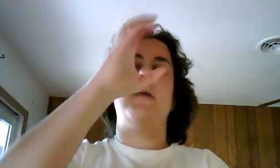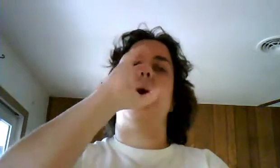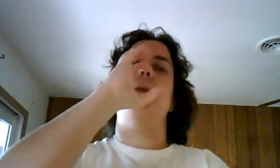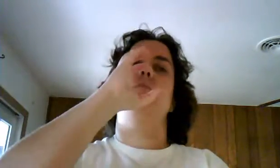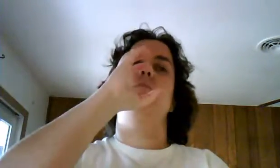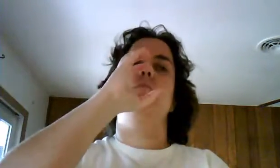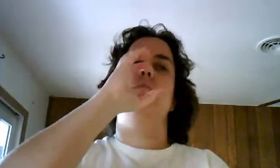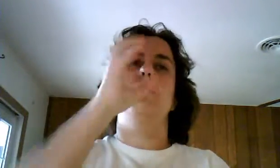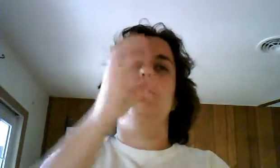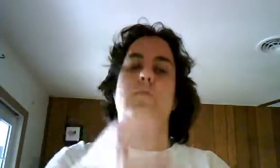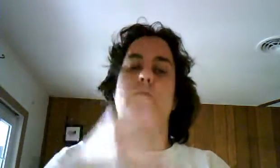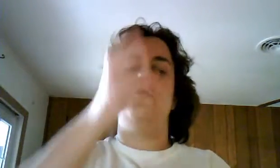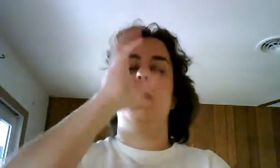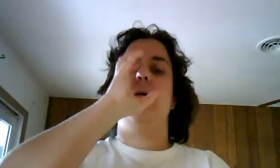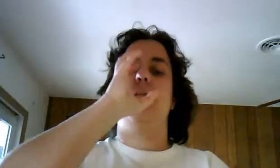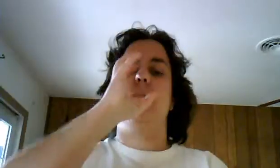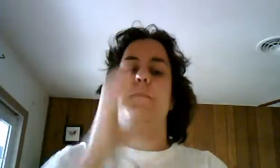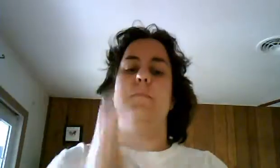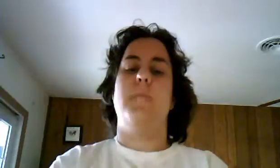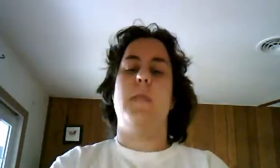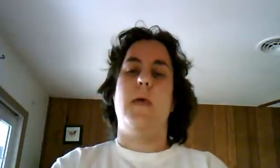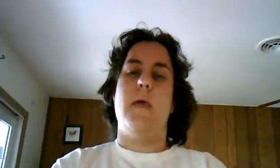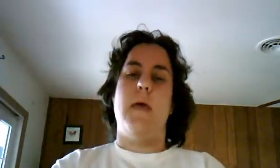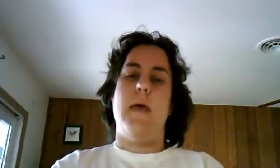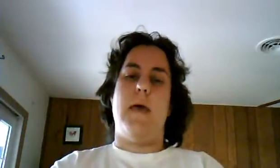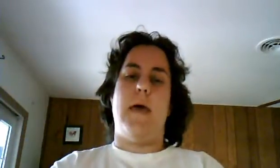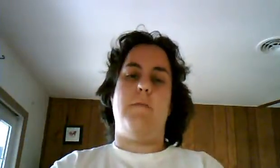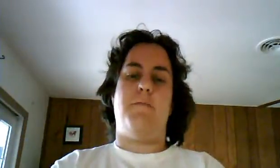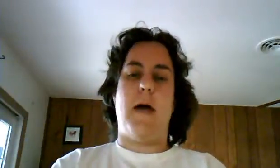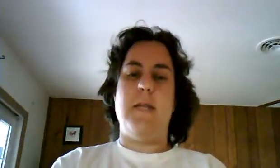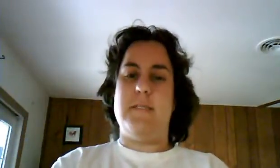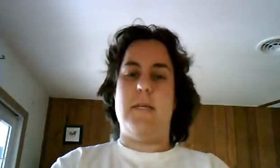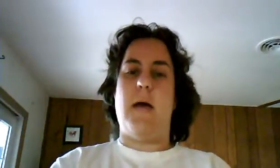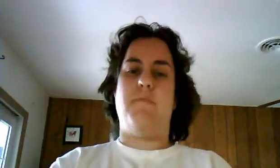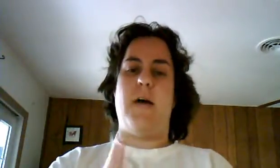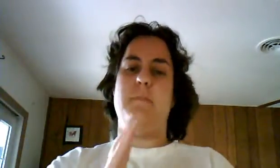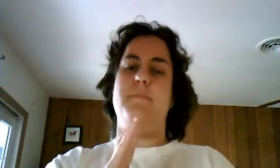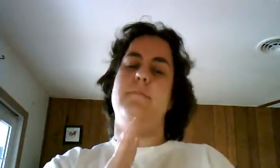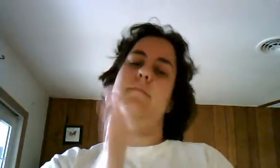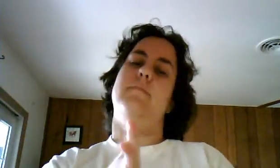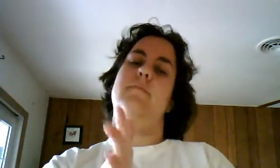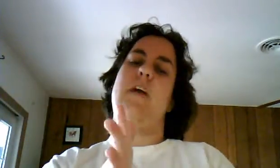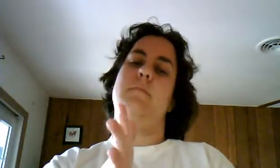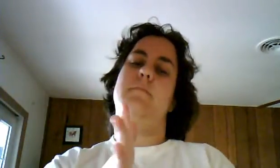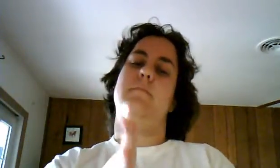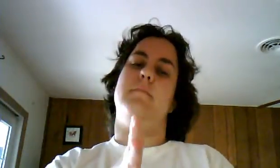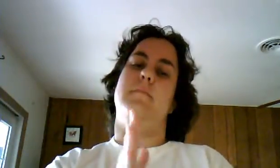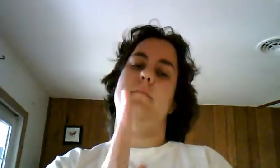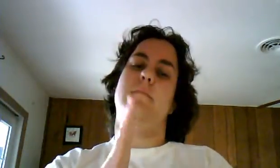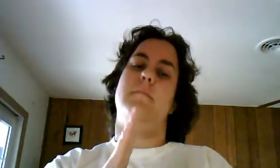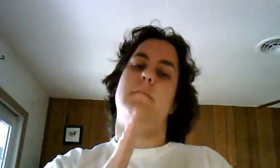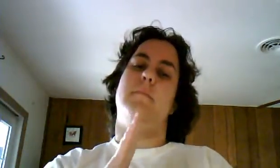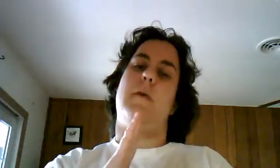that. Drink. And fine as in I'm fine, fine.